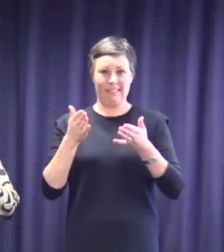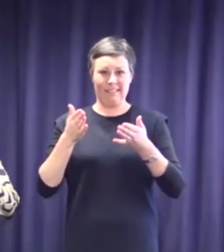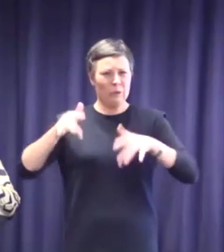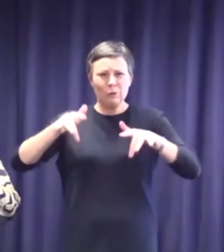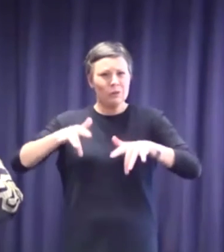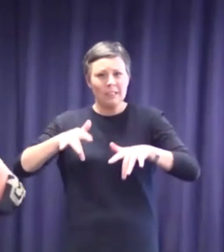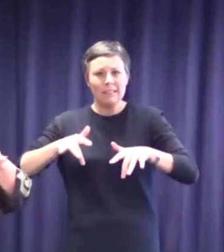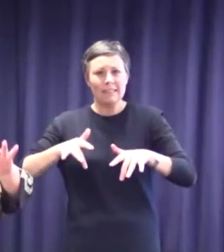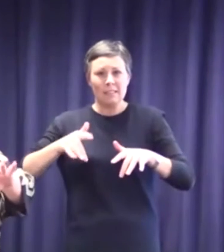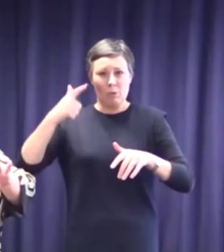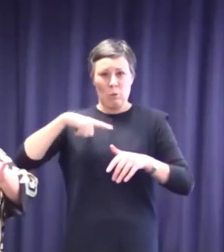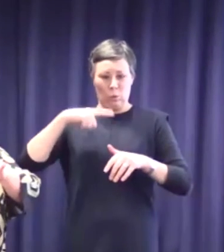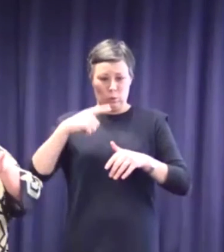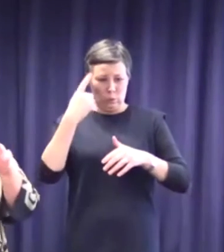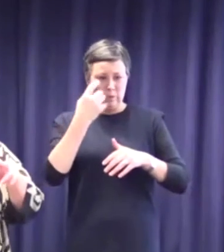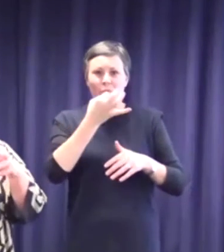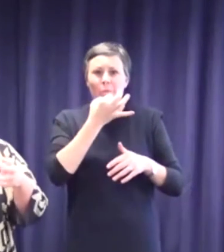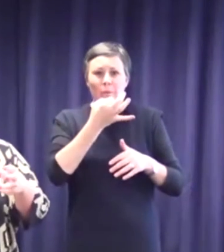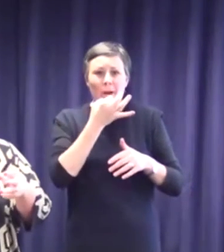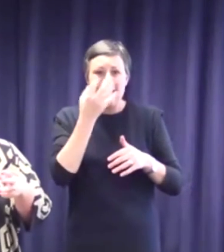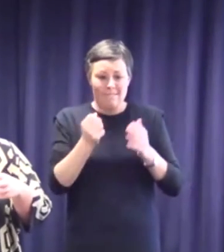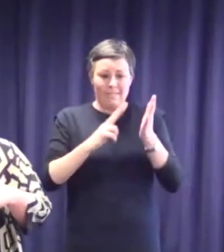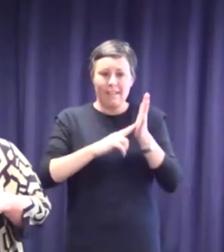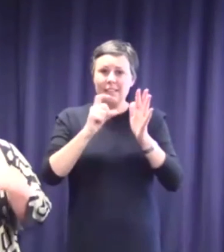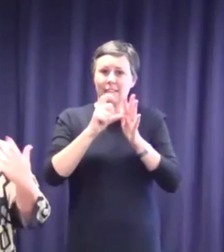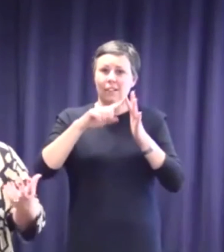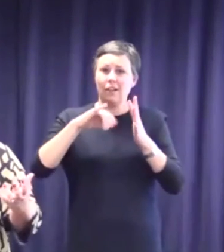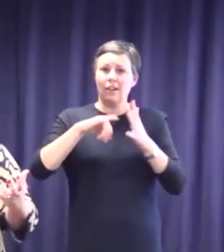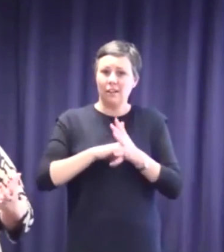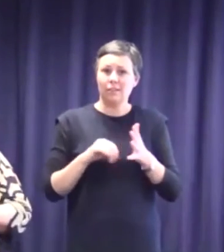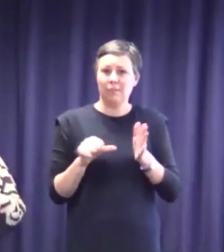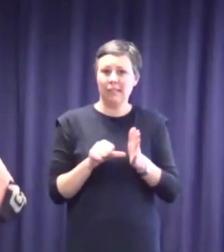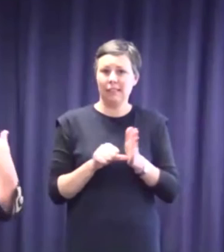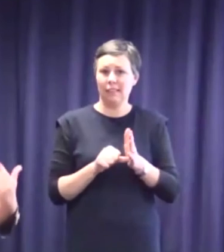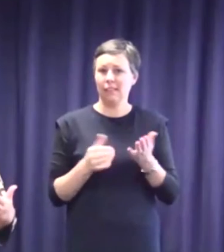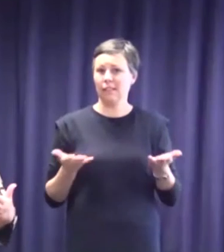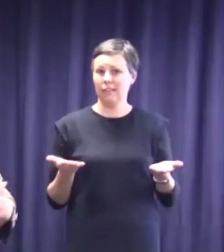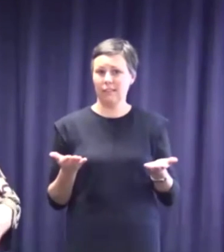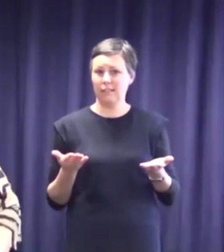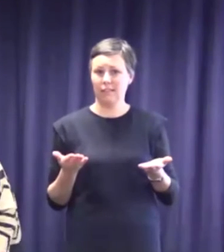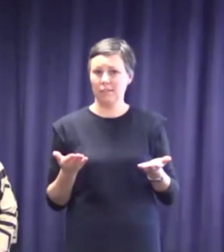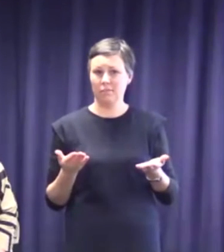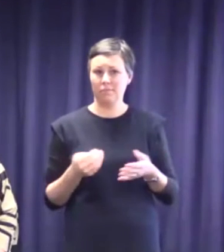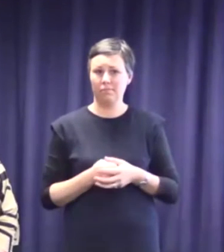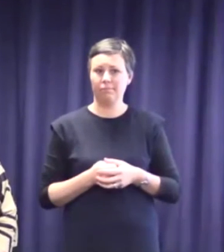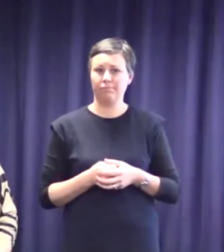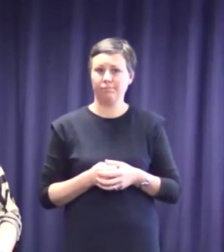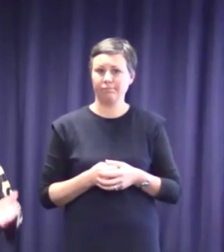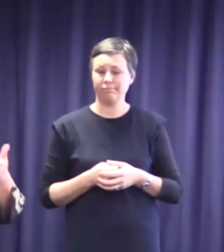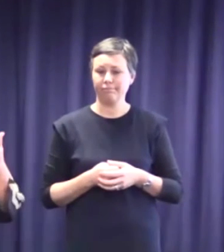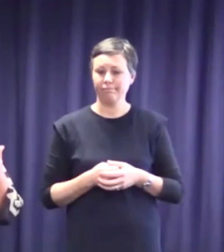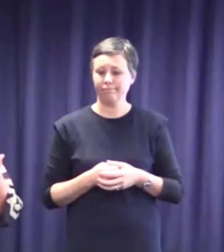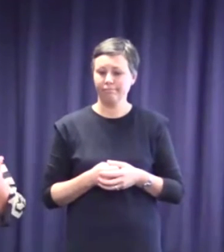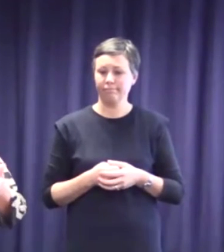moment whilst there's only so few deaf people who have packages and have access to those